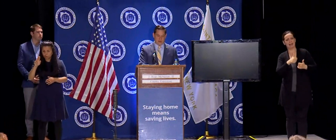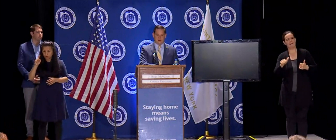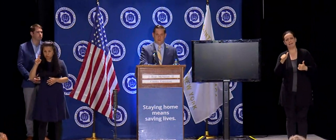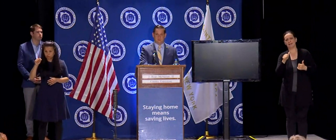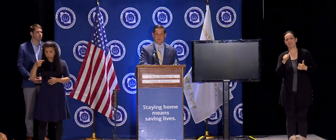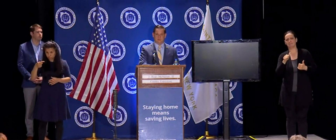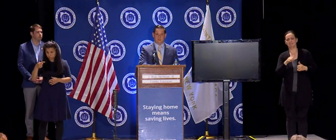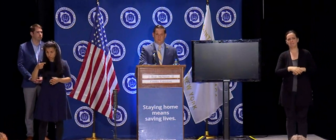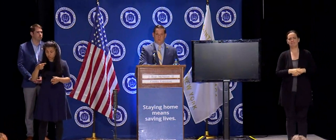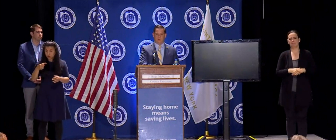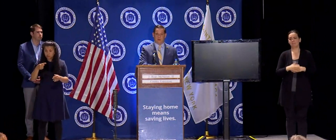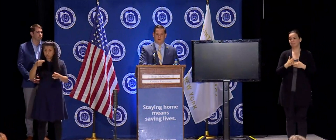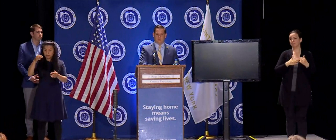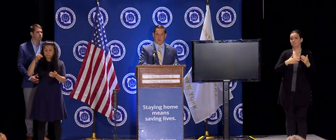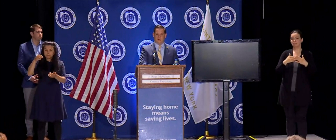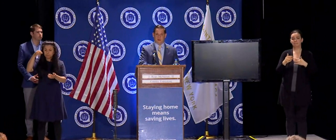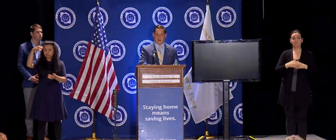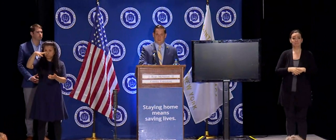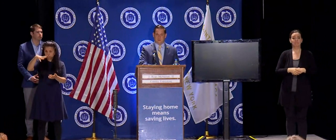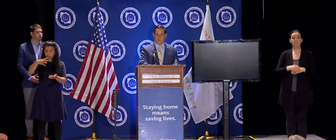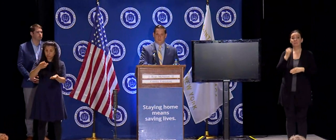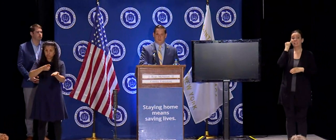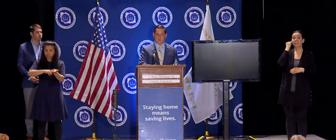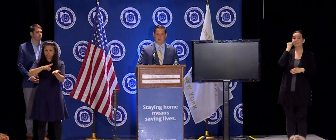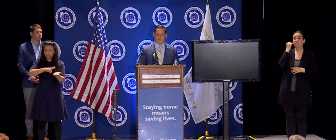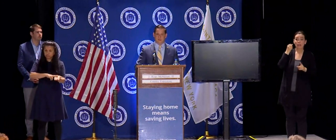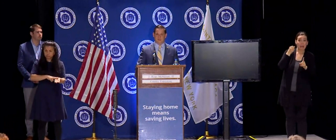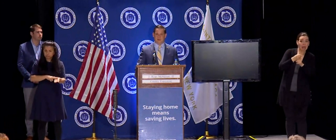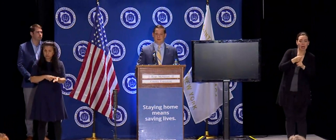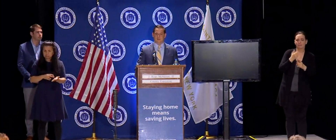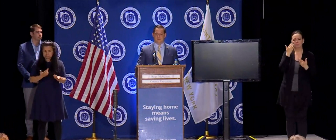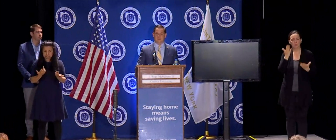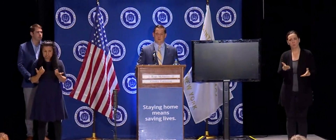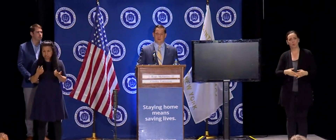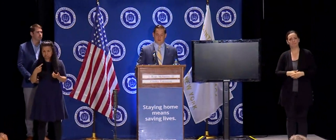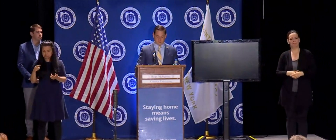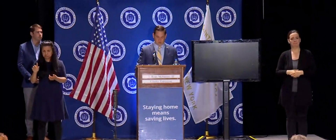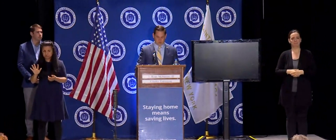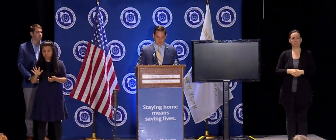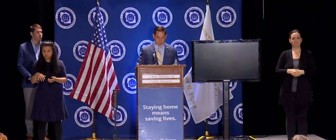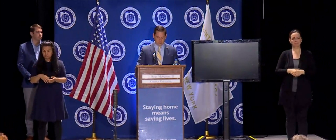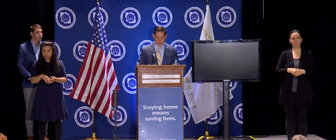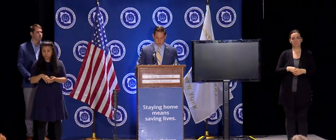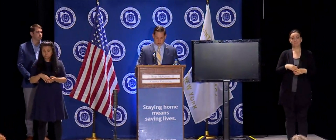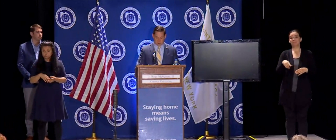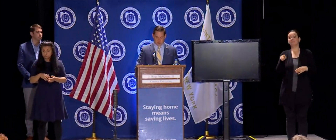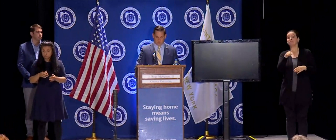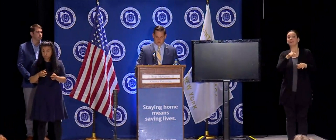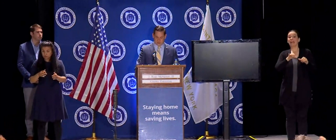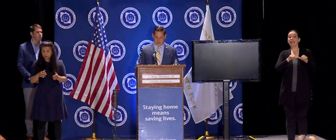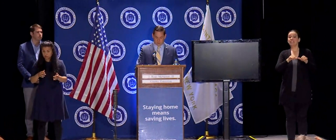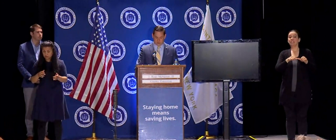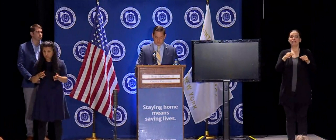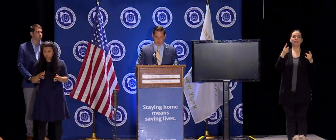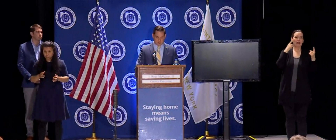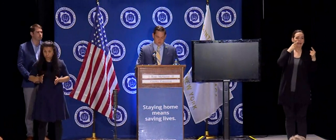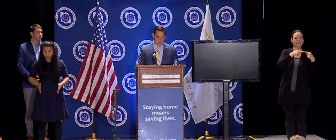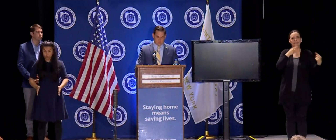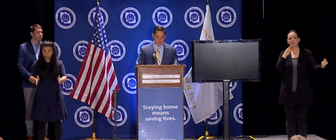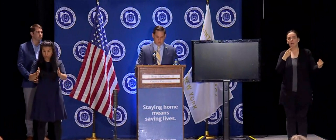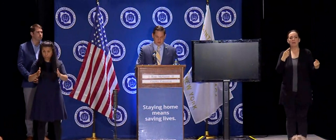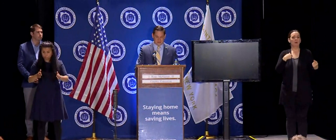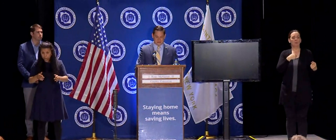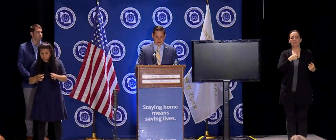whether or not it will really have an impact or not, the engineers had disagreeing of opinions, but we did it anyways.